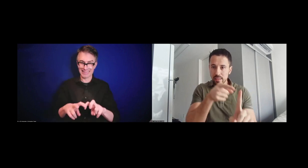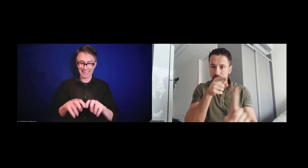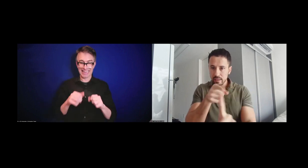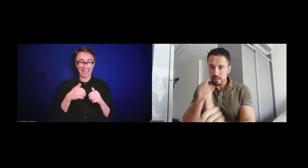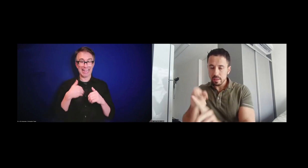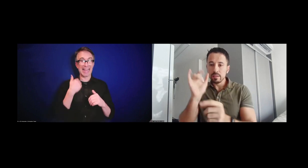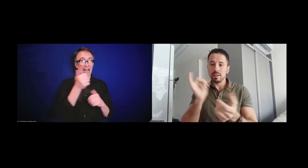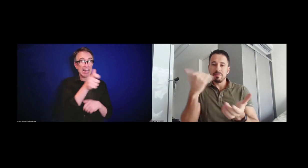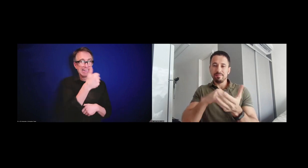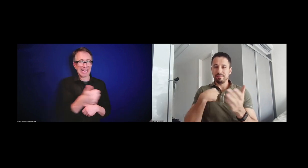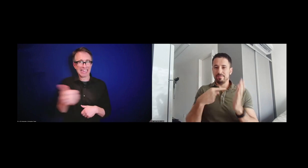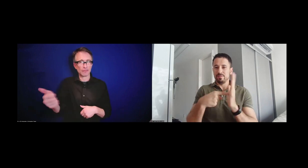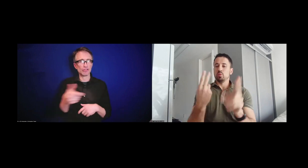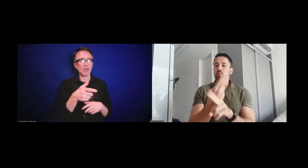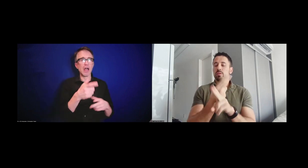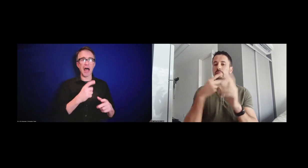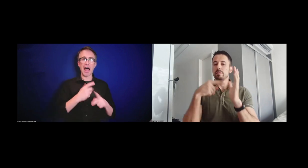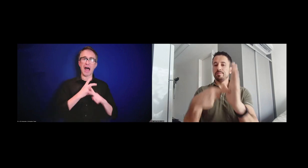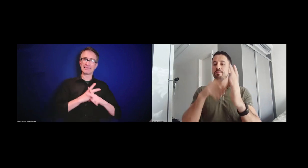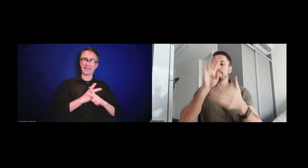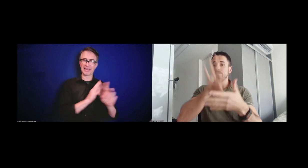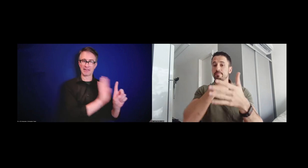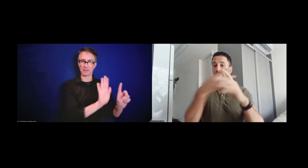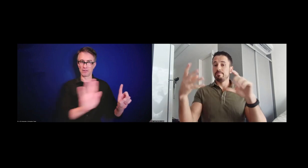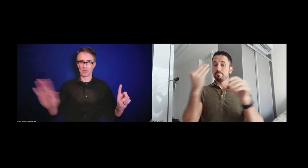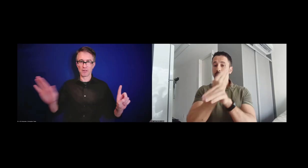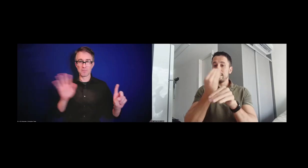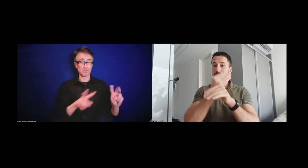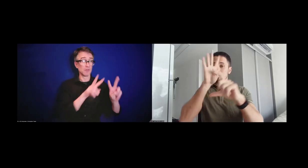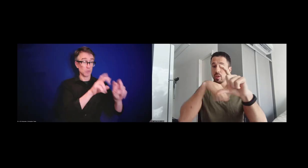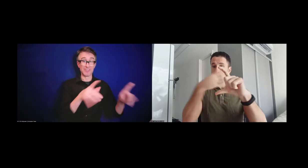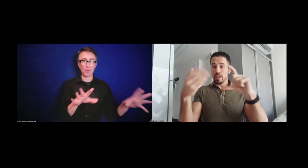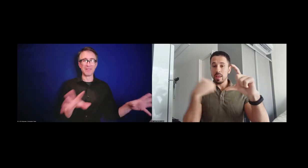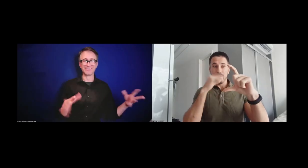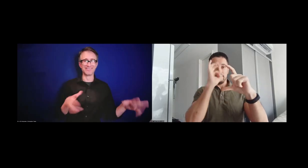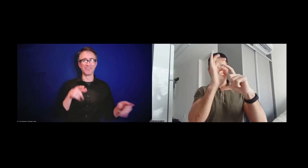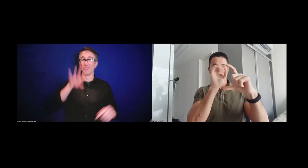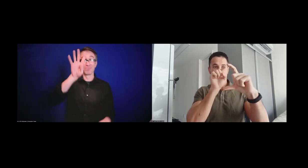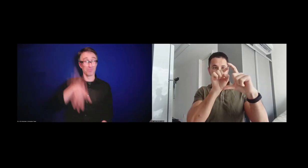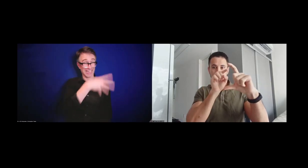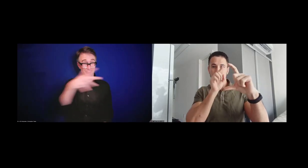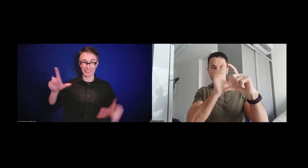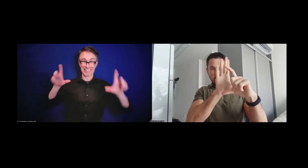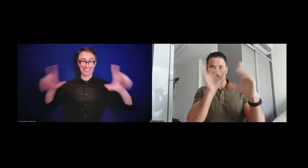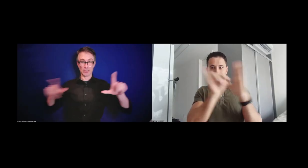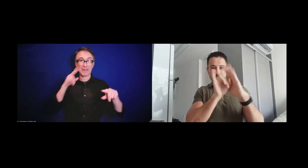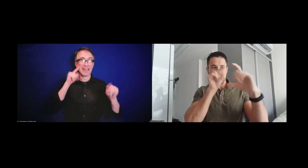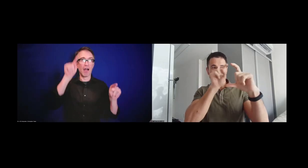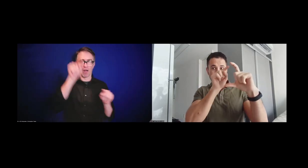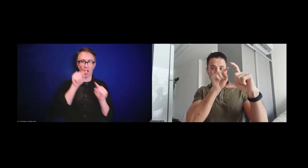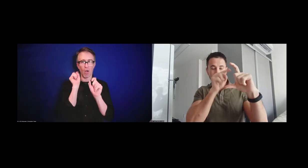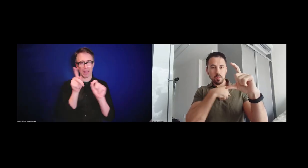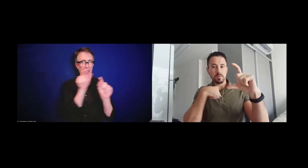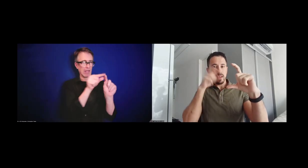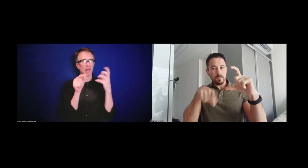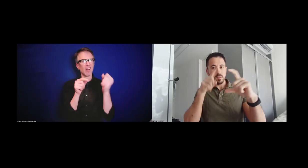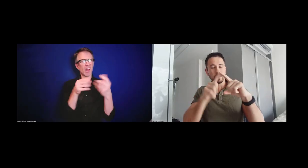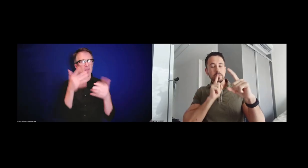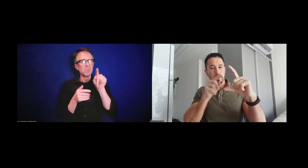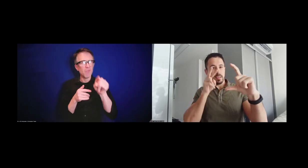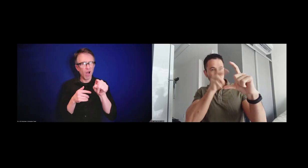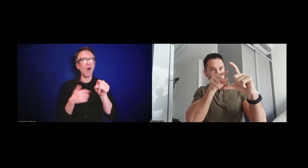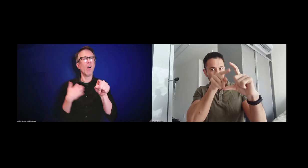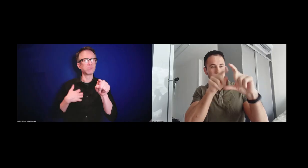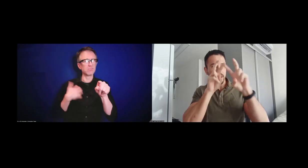intuitive data for each identity, each separate and nuanced identity. For example, when we use the matrix math, we would actually be able